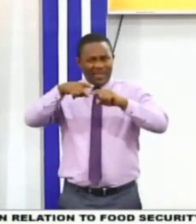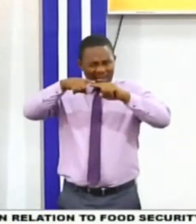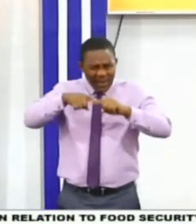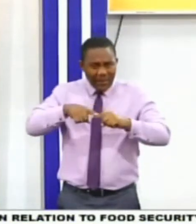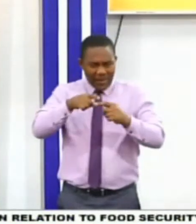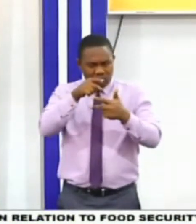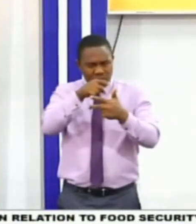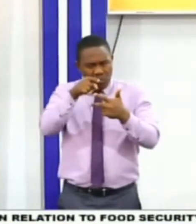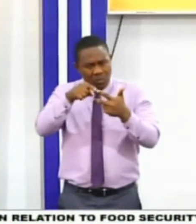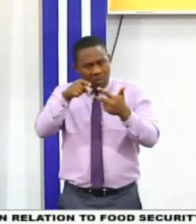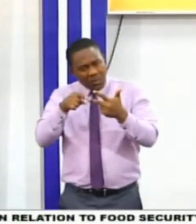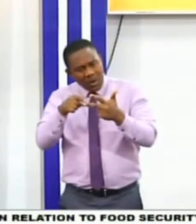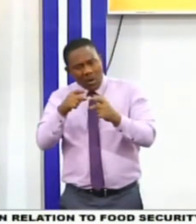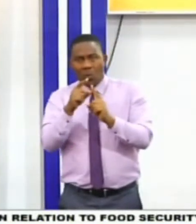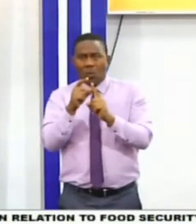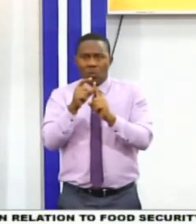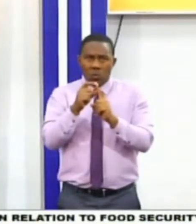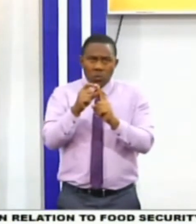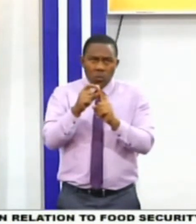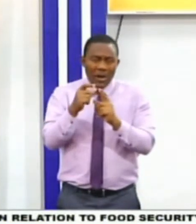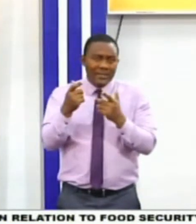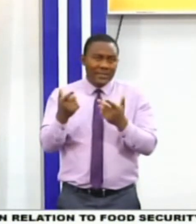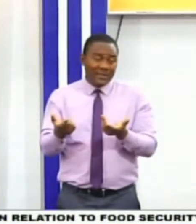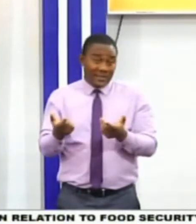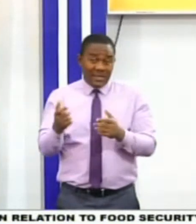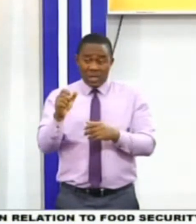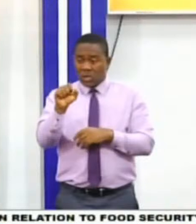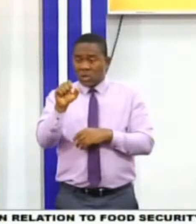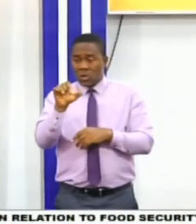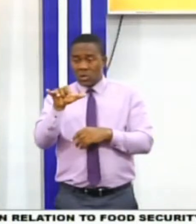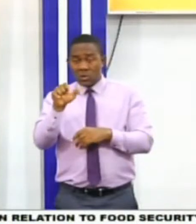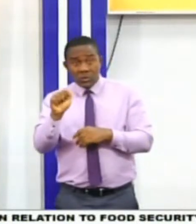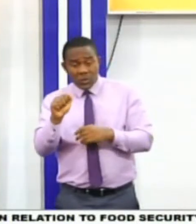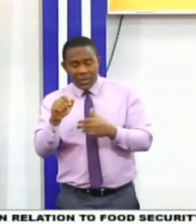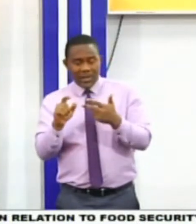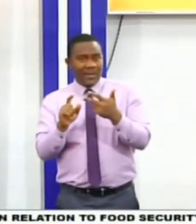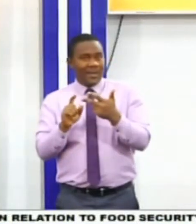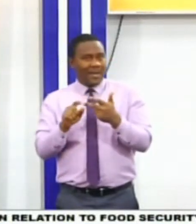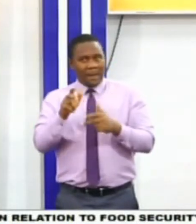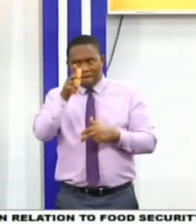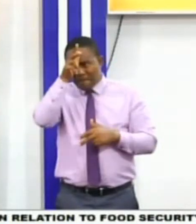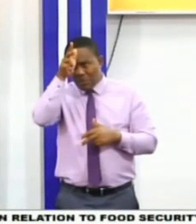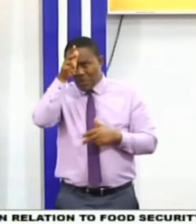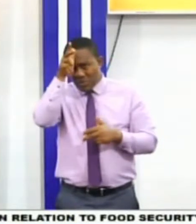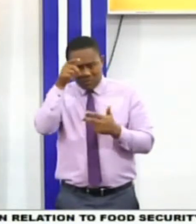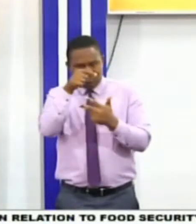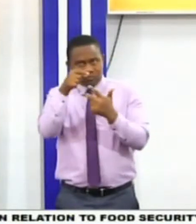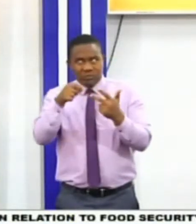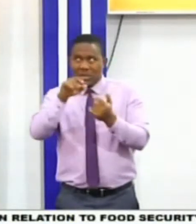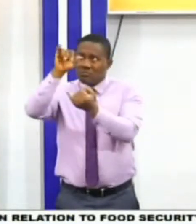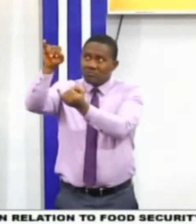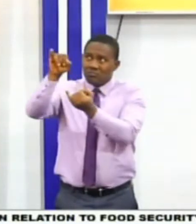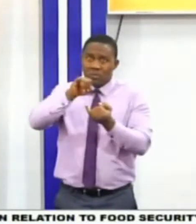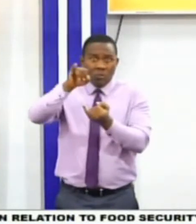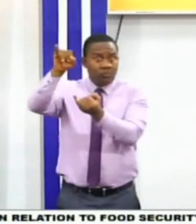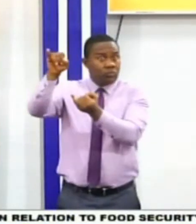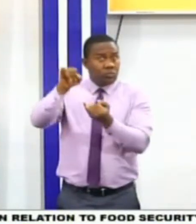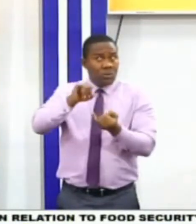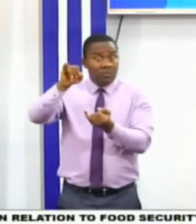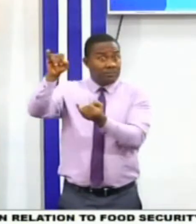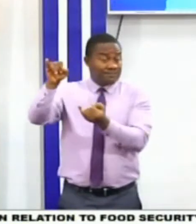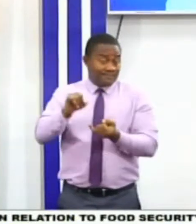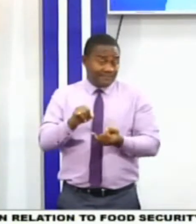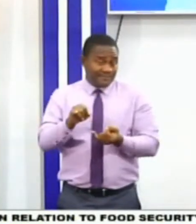upon from outside this country in terms of the volumes and the value of imports. So you will